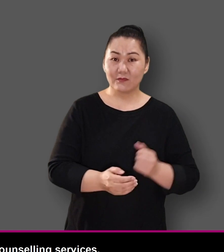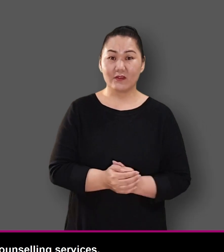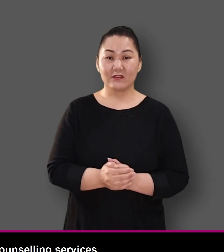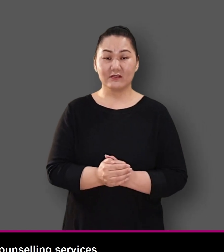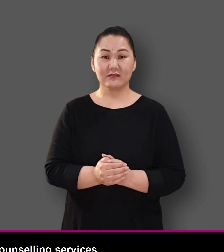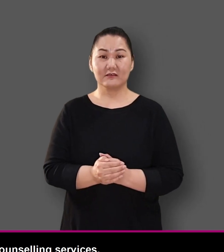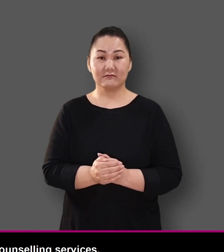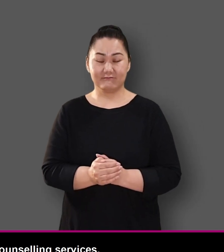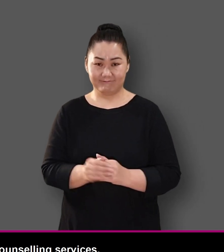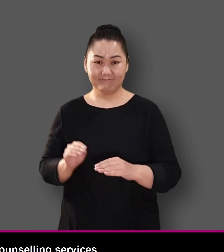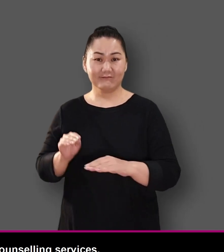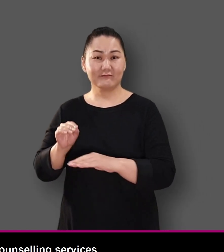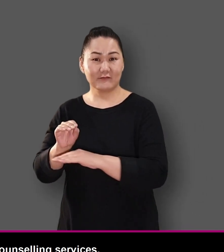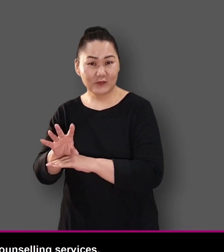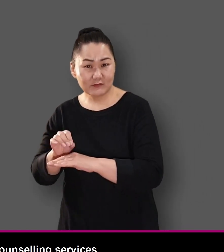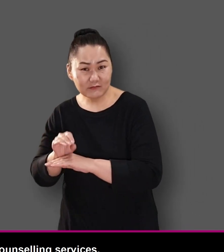Support and counseling services.